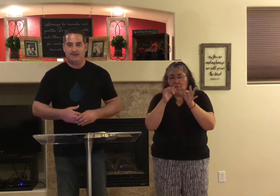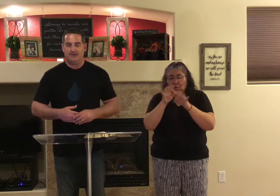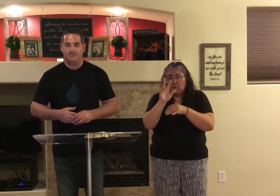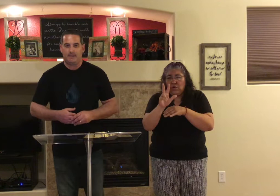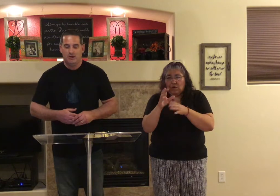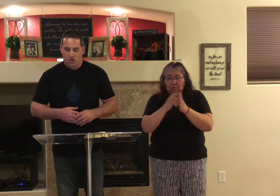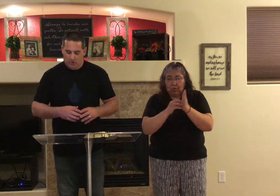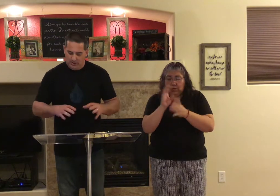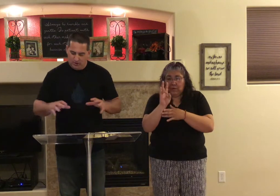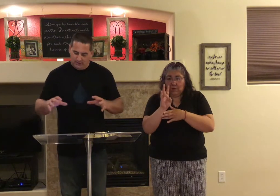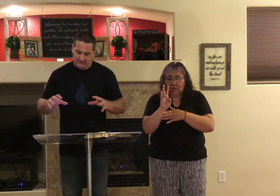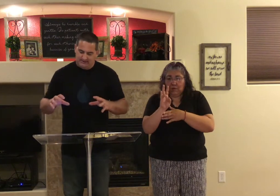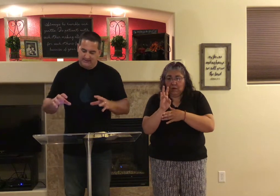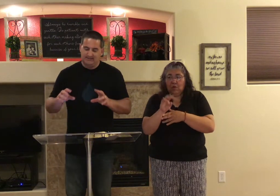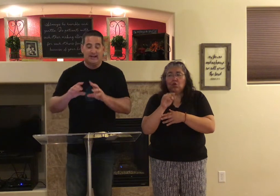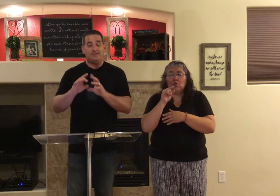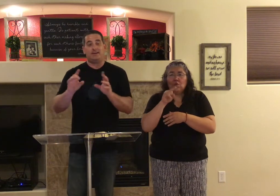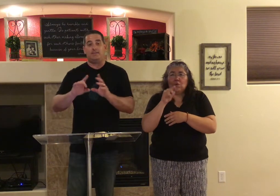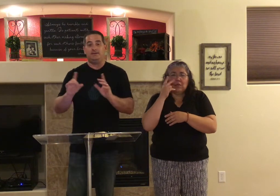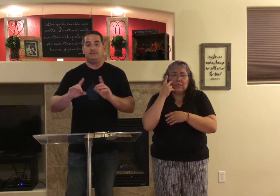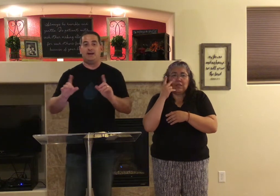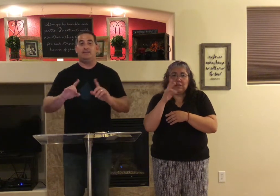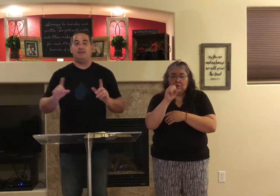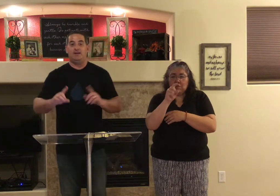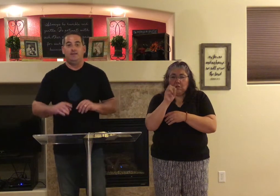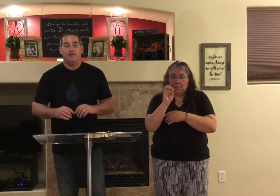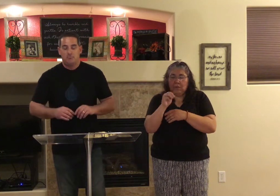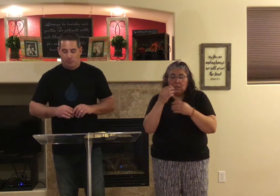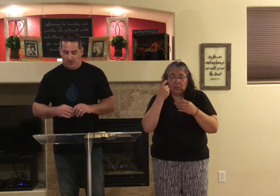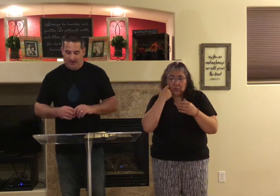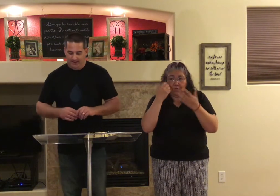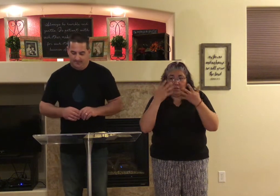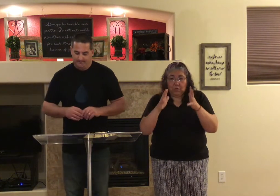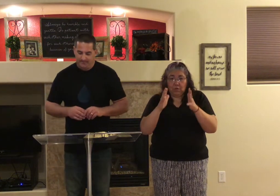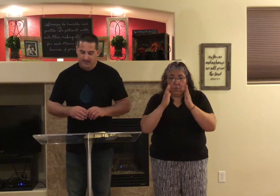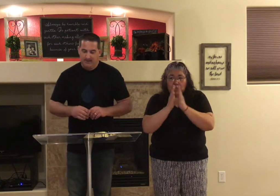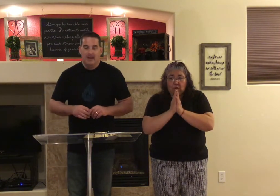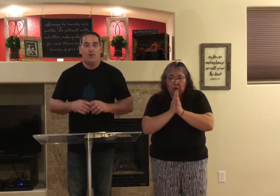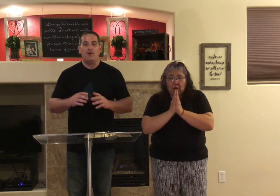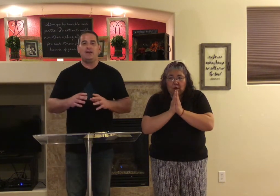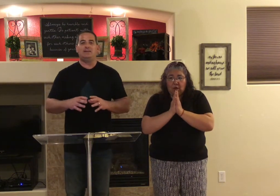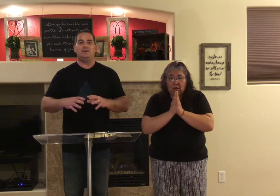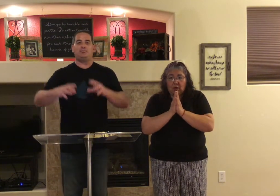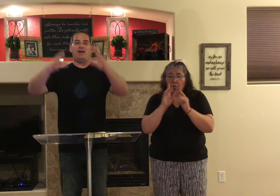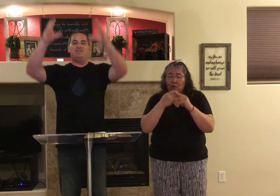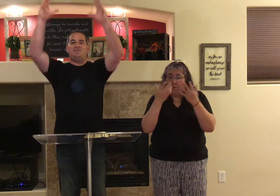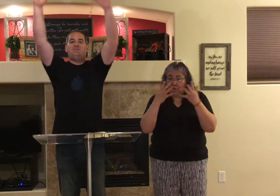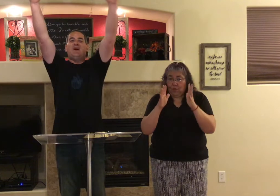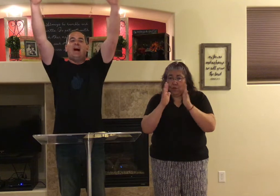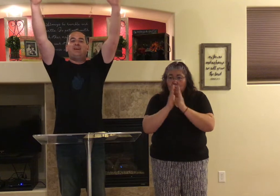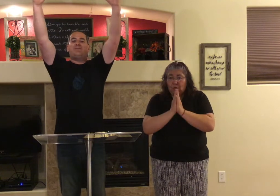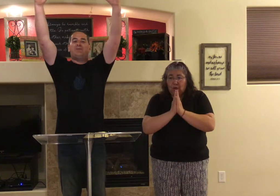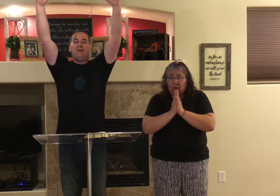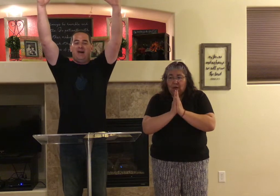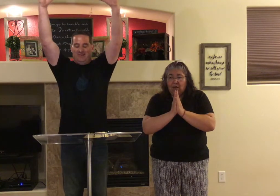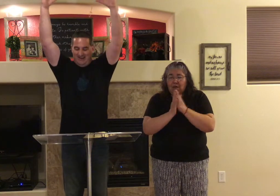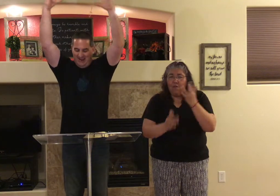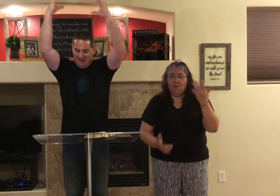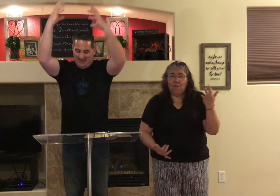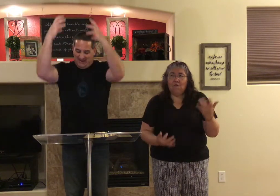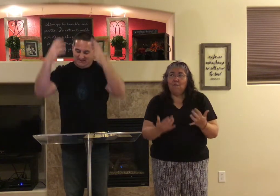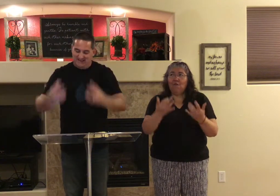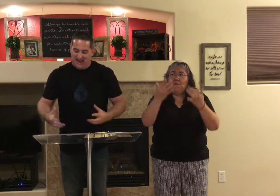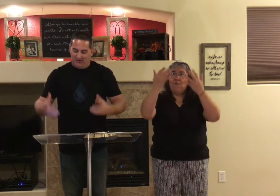chapter 7, what you're going to see is that Solomon just got done praying. And when he got done praying, fire from